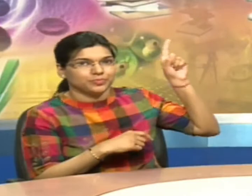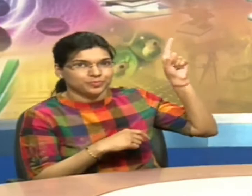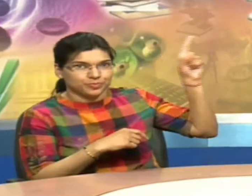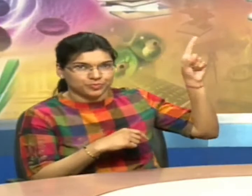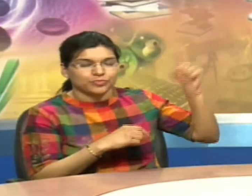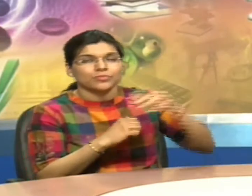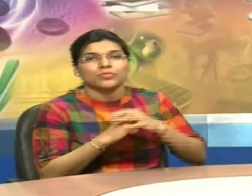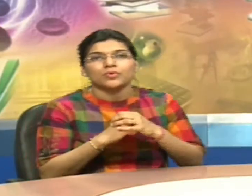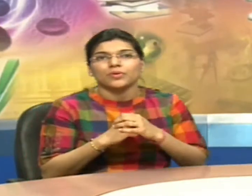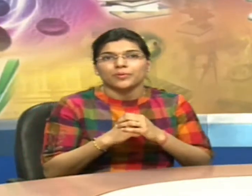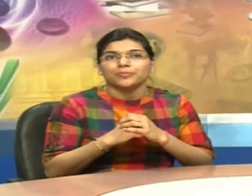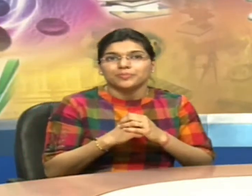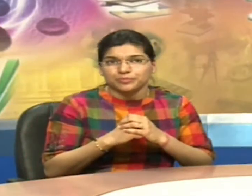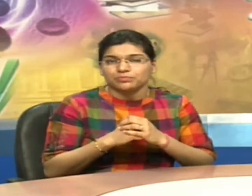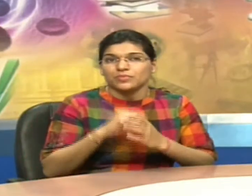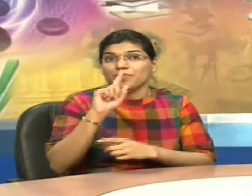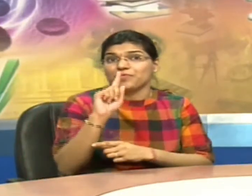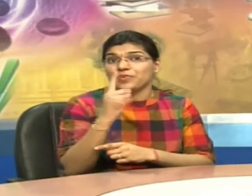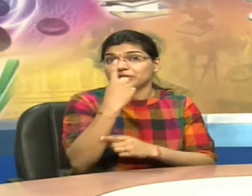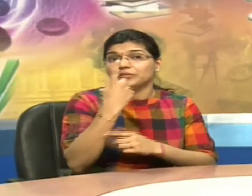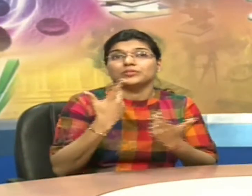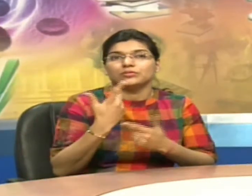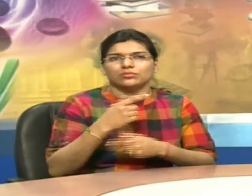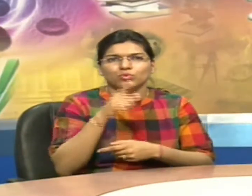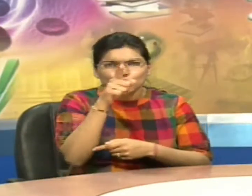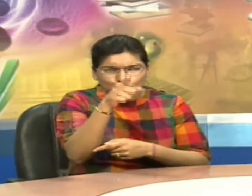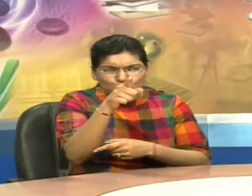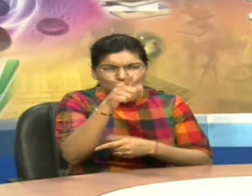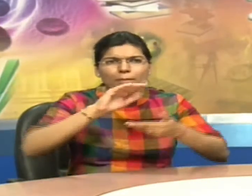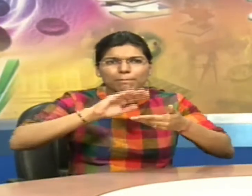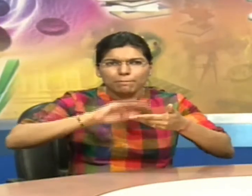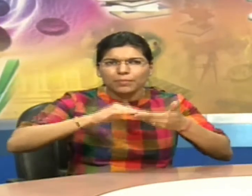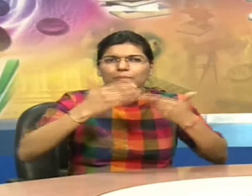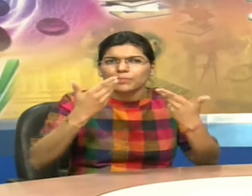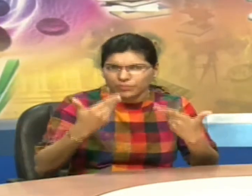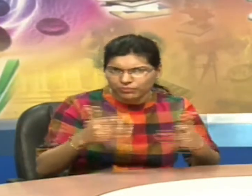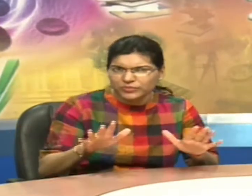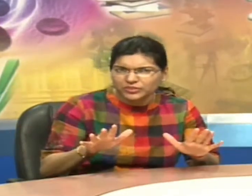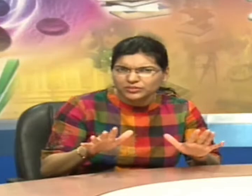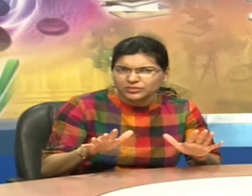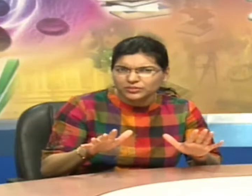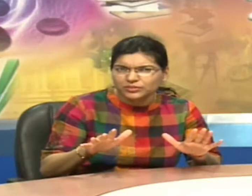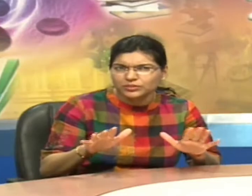There are different questions you can see. The first question is, are you married?